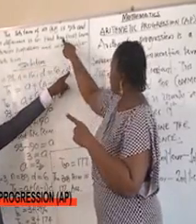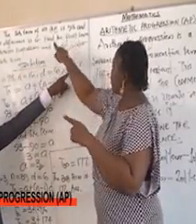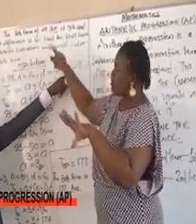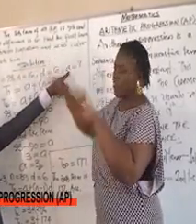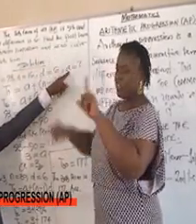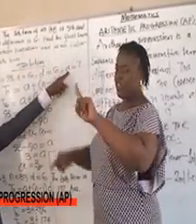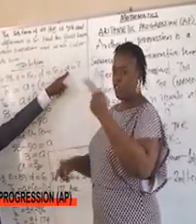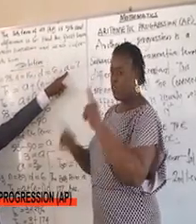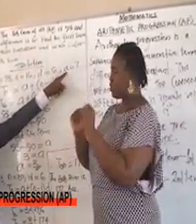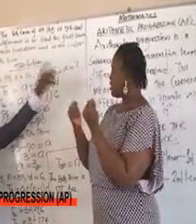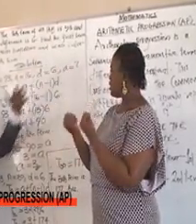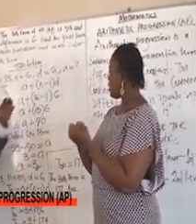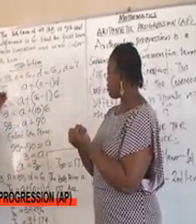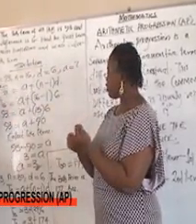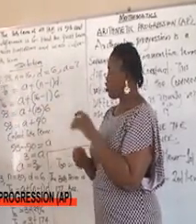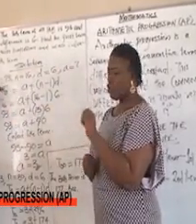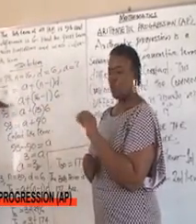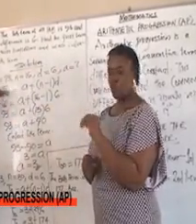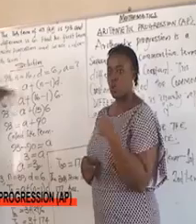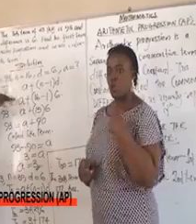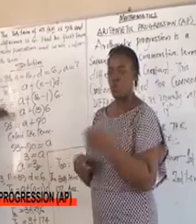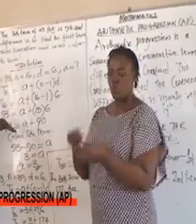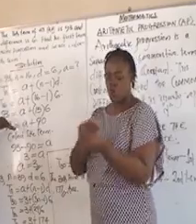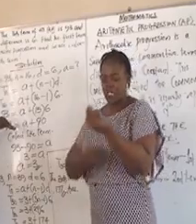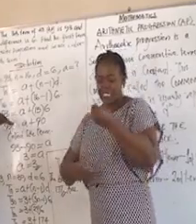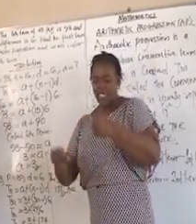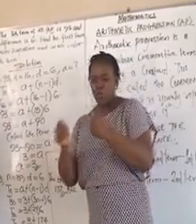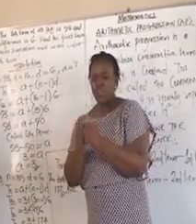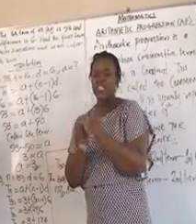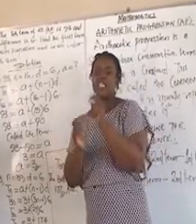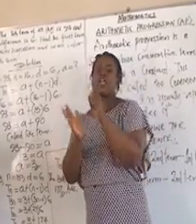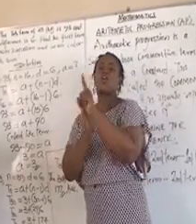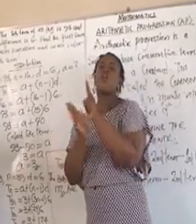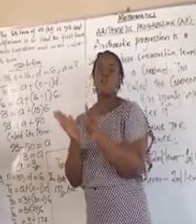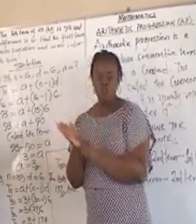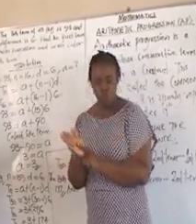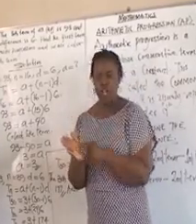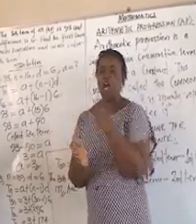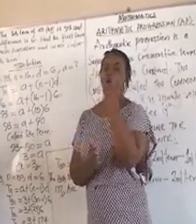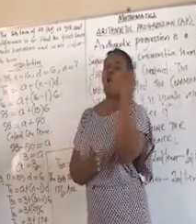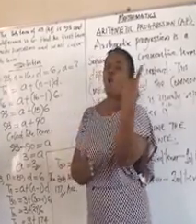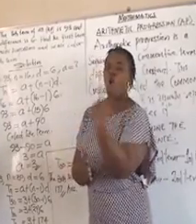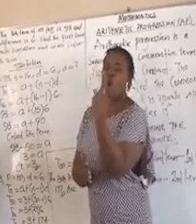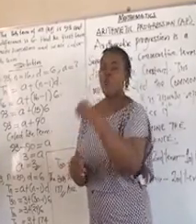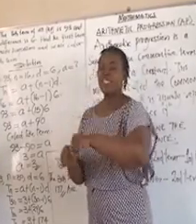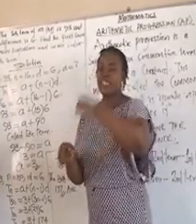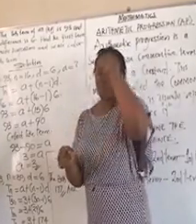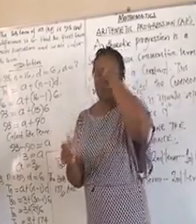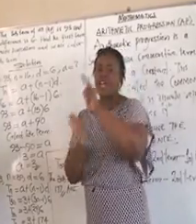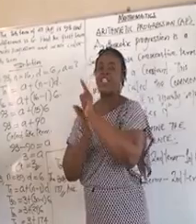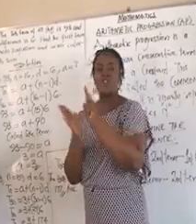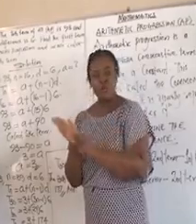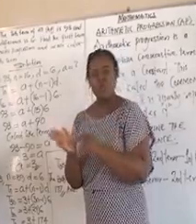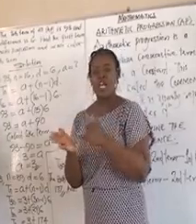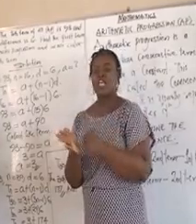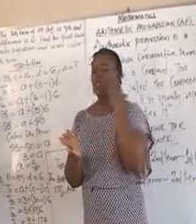is a. So we substitute into the formulas again. Always recall your formulas in order to guide you so that you